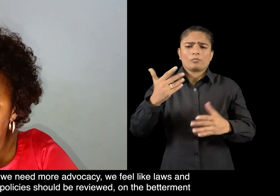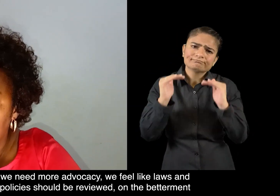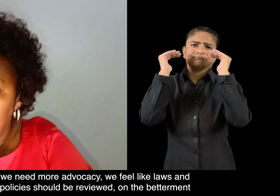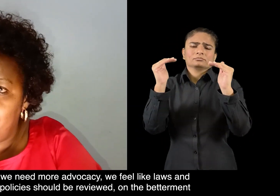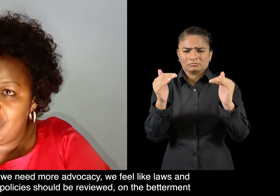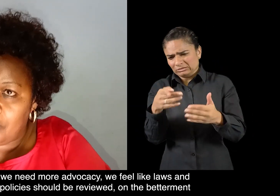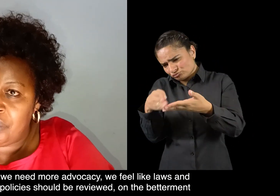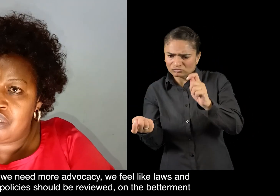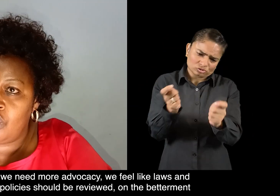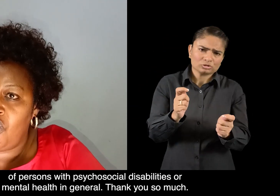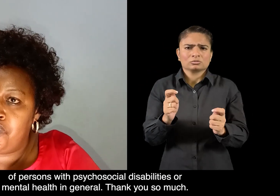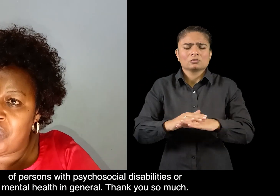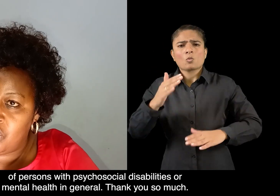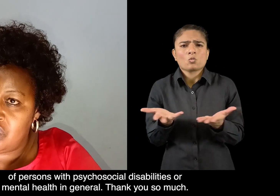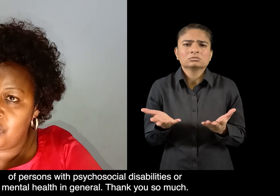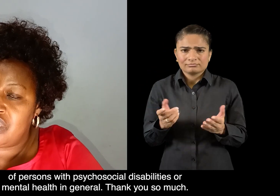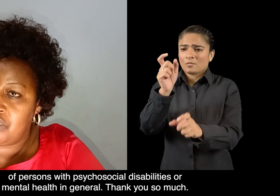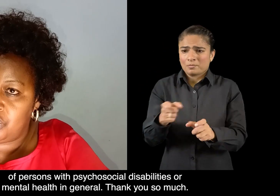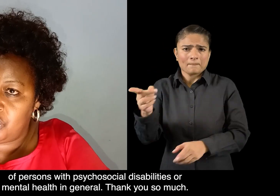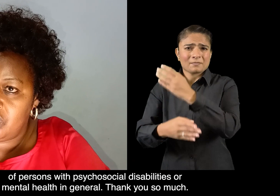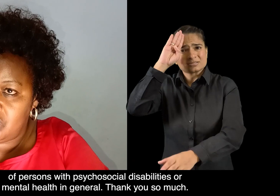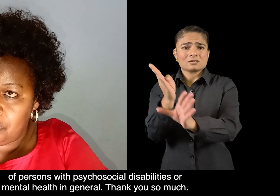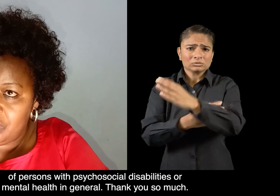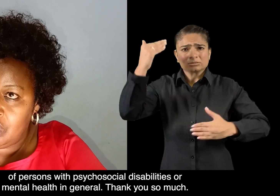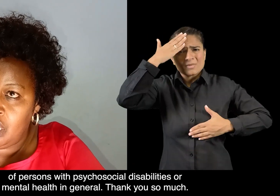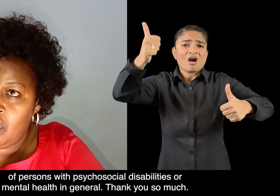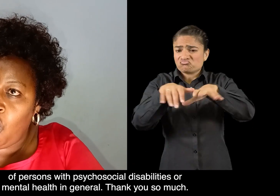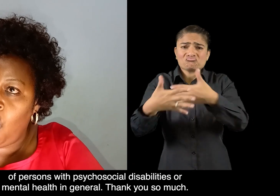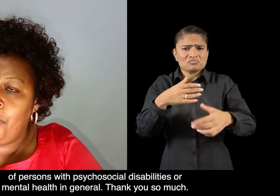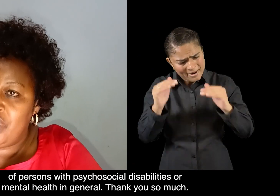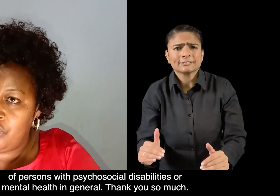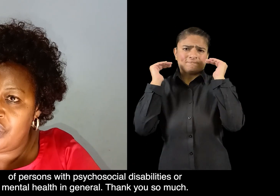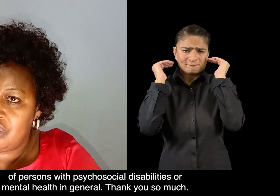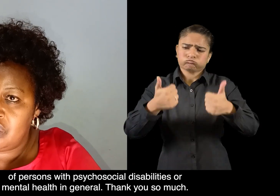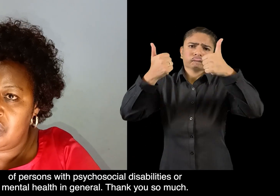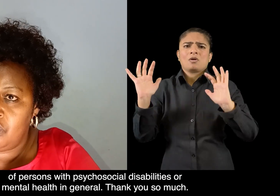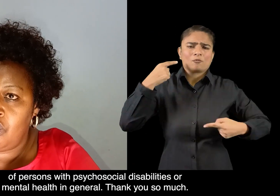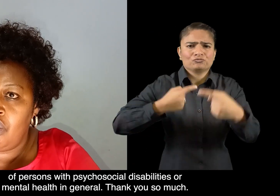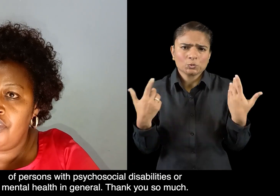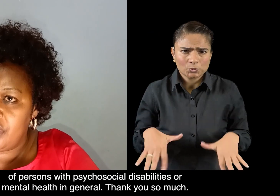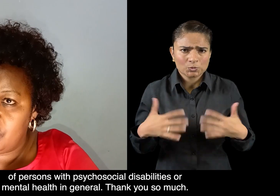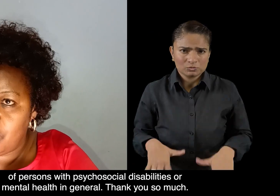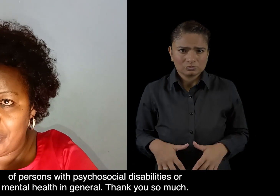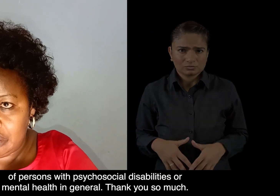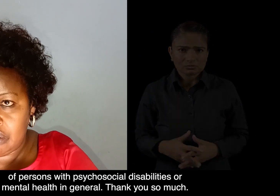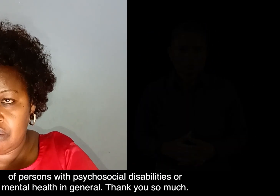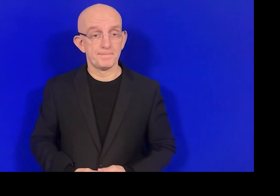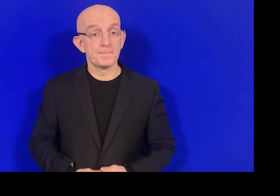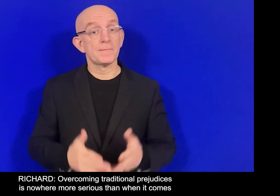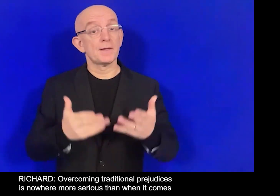on the betterment of persons with psychosocial disability or mental health in general. Thank you so